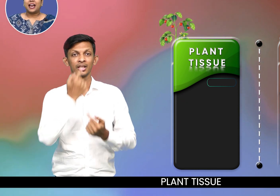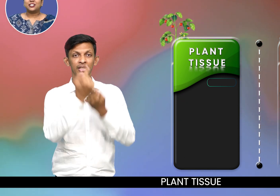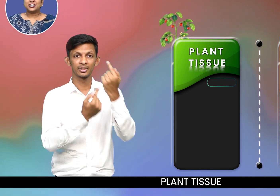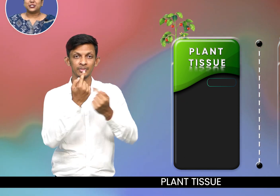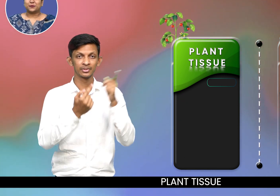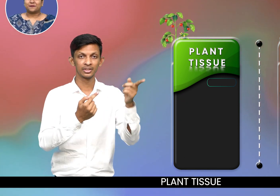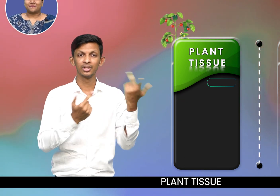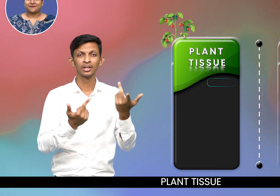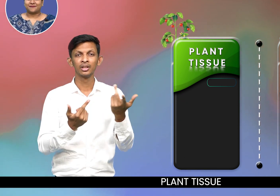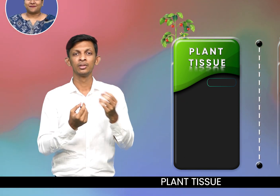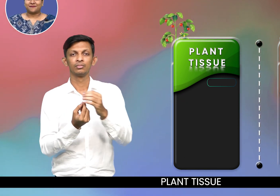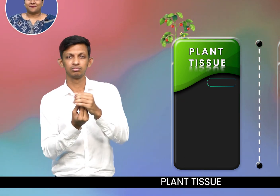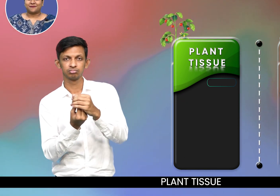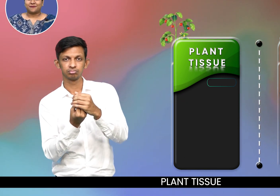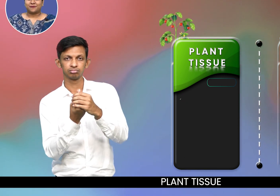Plant tissue.